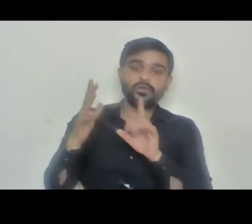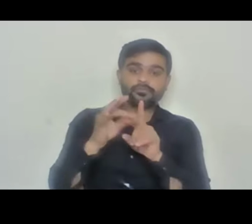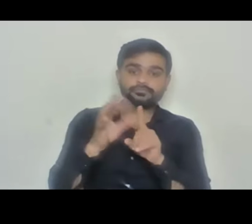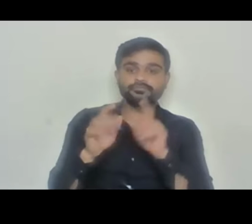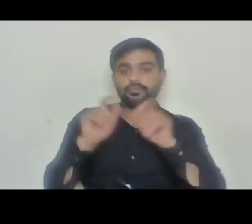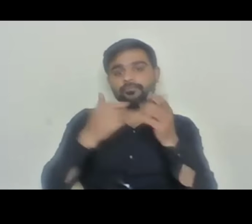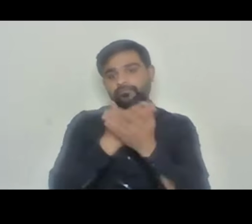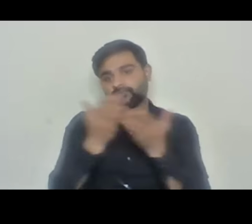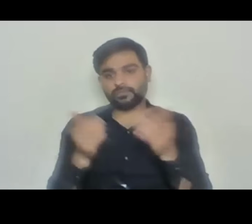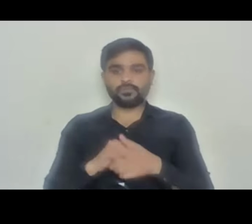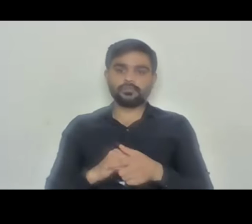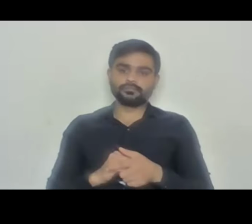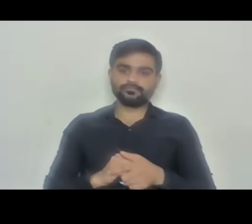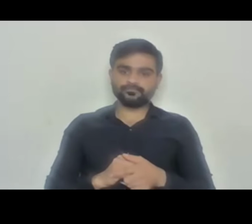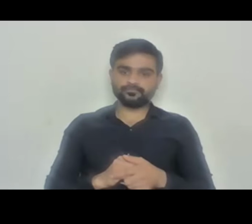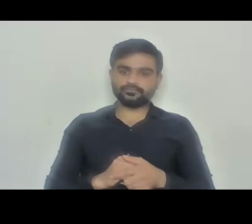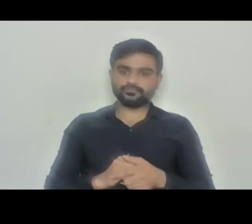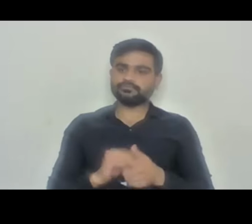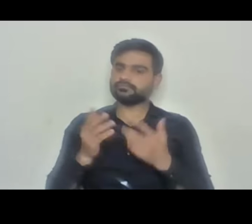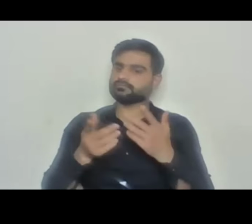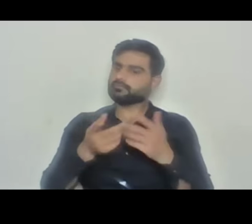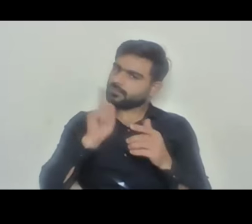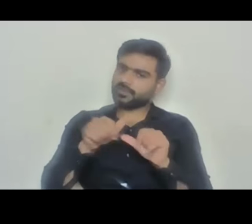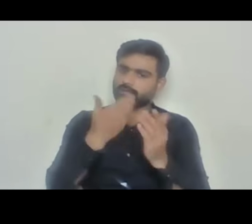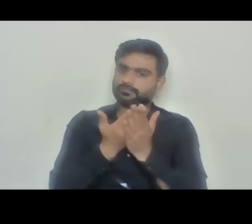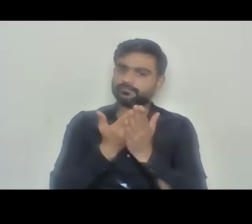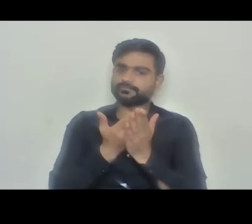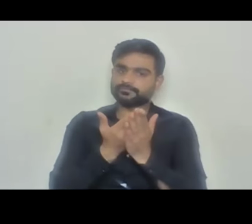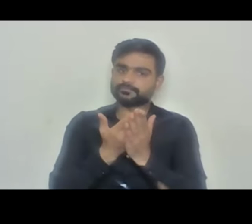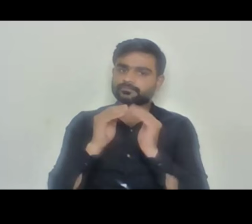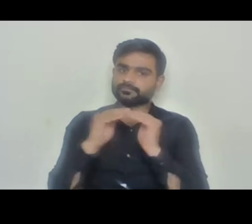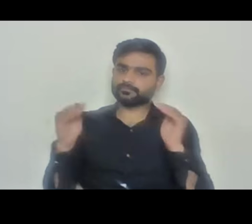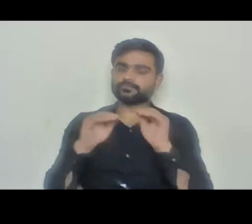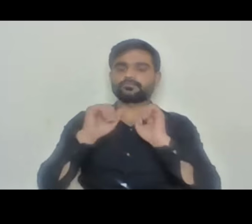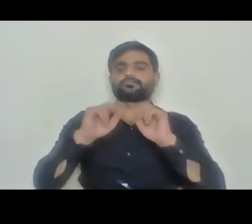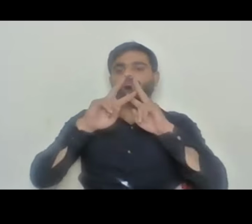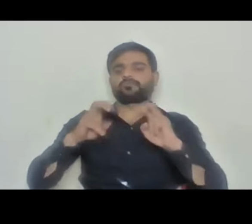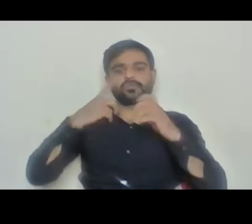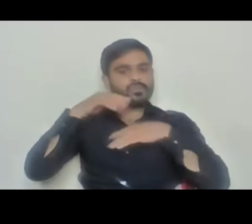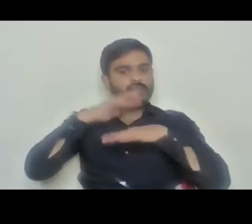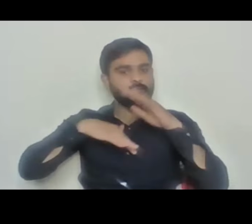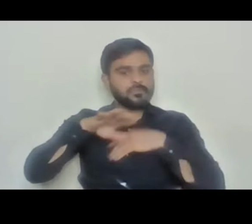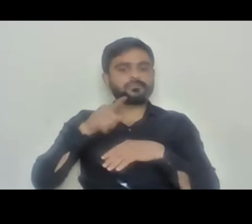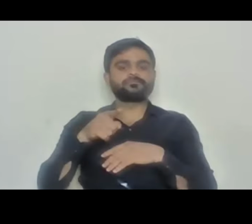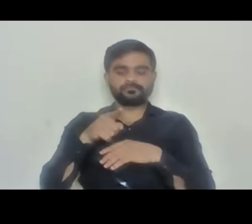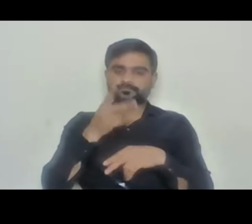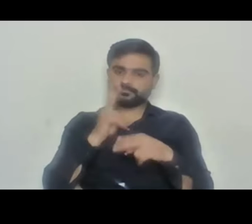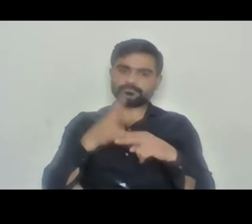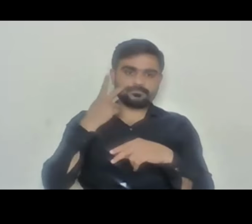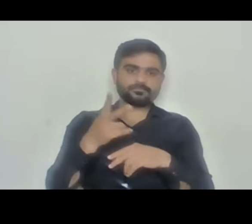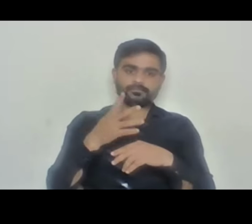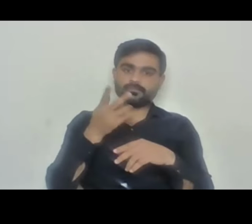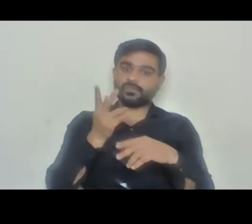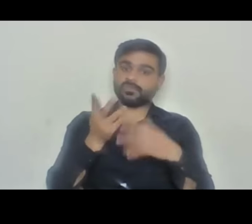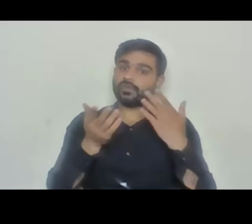that is it should be a part of your research plan. It relates to ethics, and